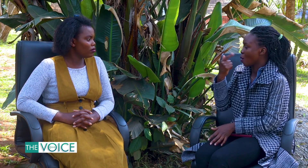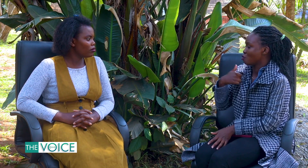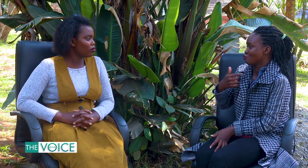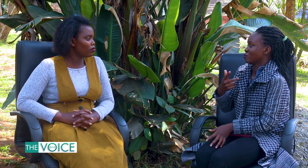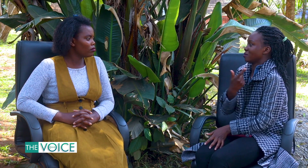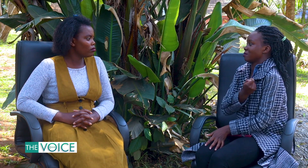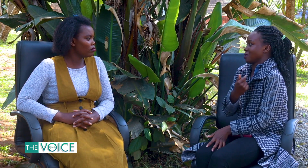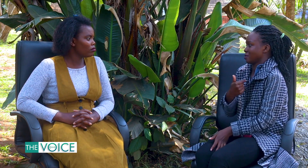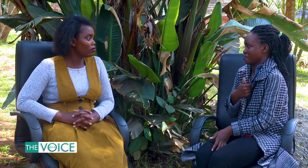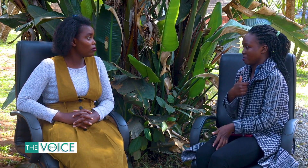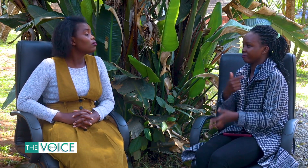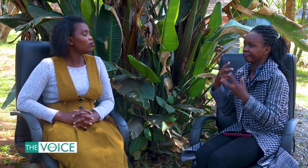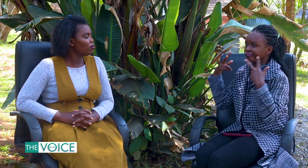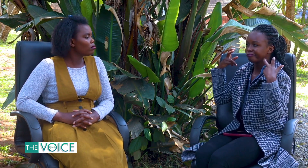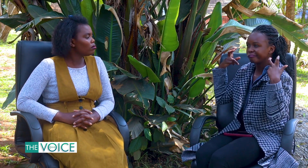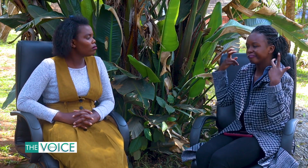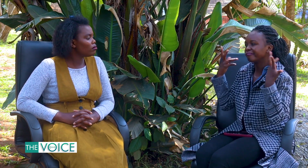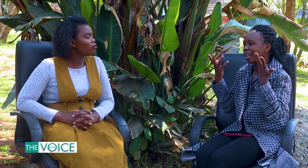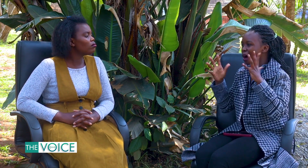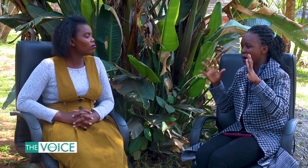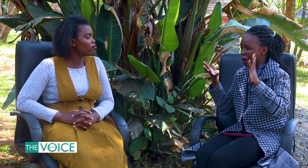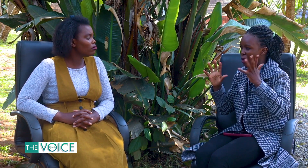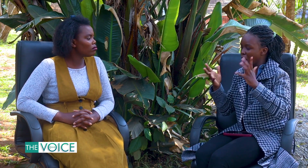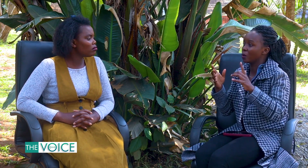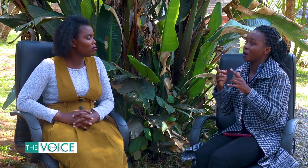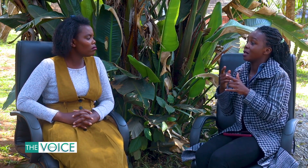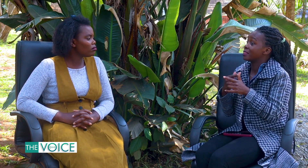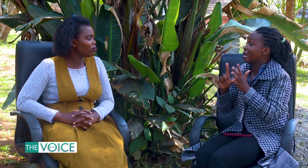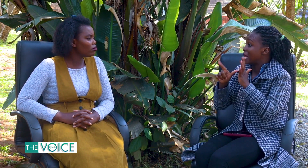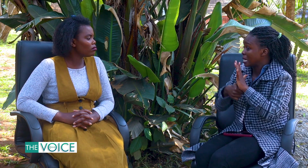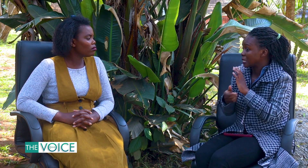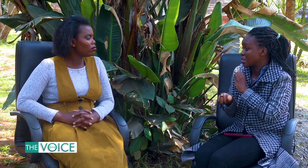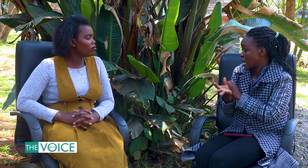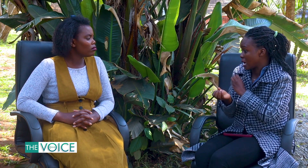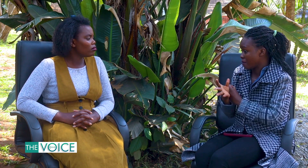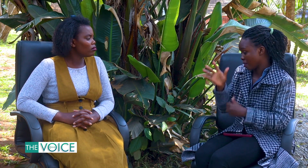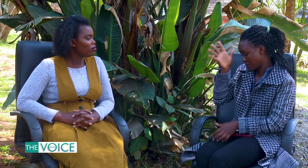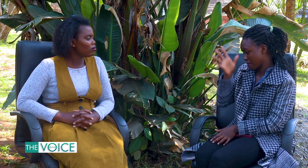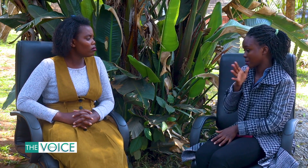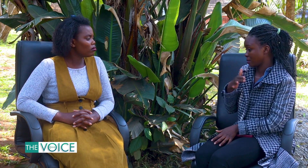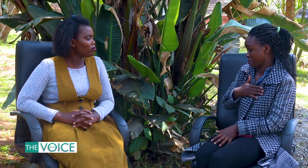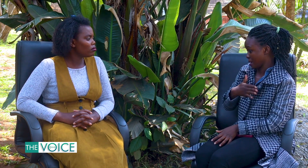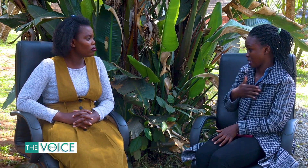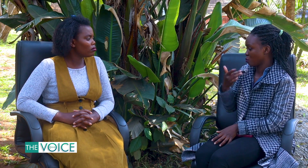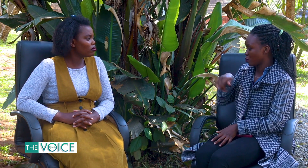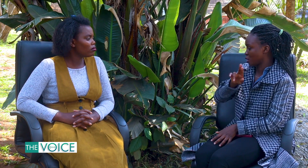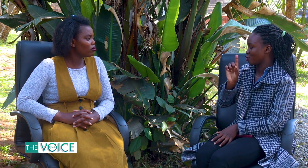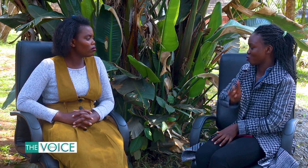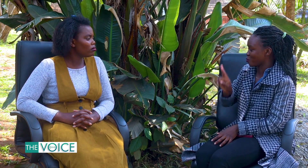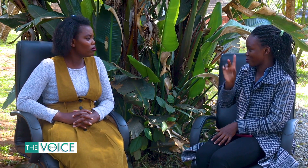that's how, when he learned about my wrong injection that I got, he had to advise my parents who were ready to get me a